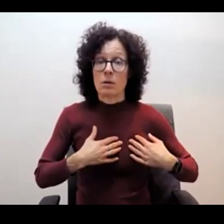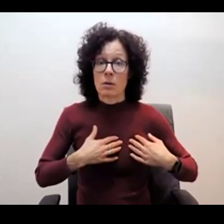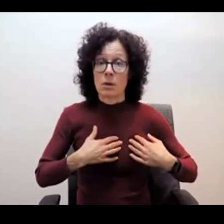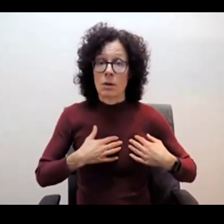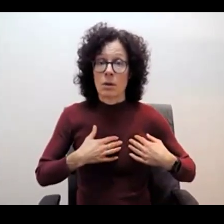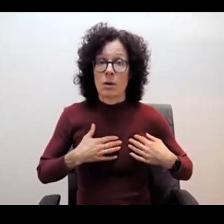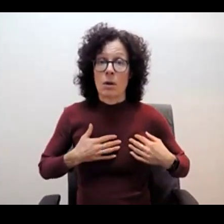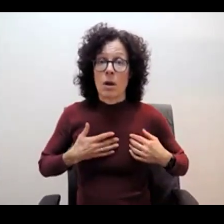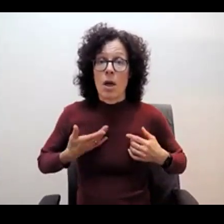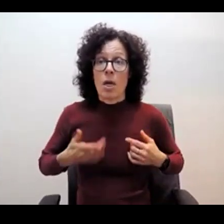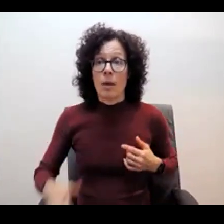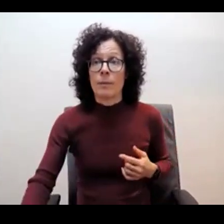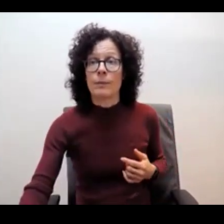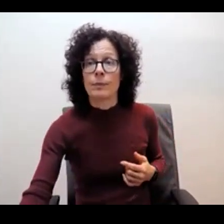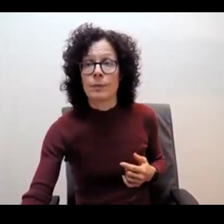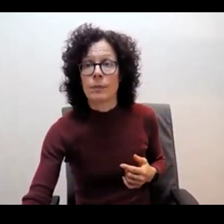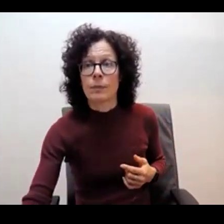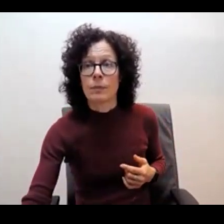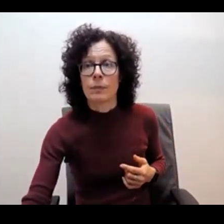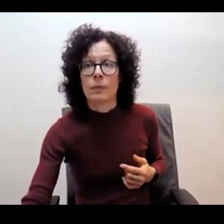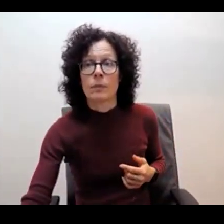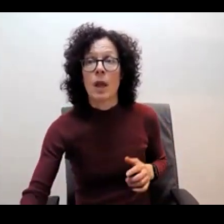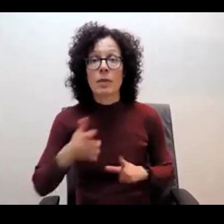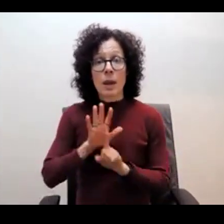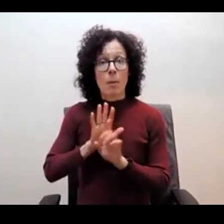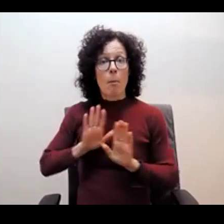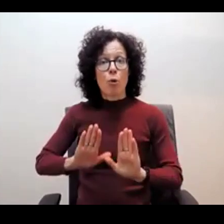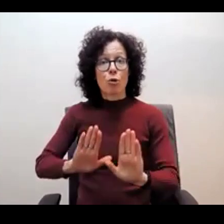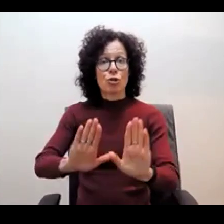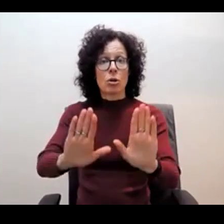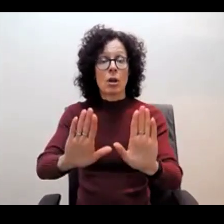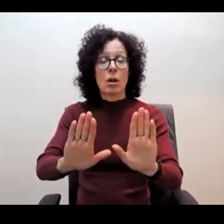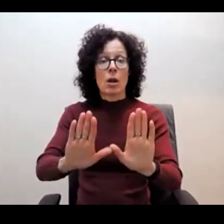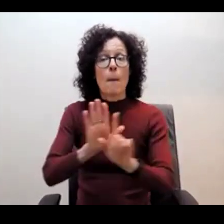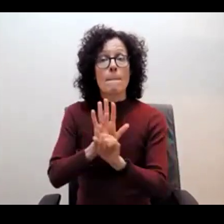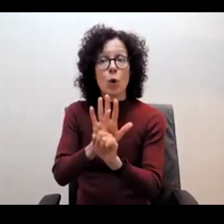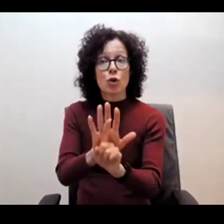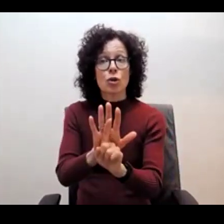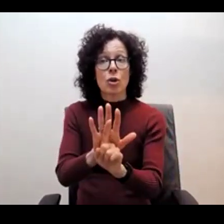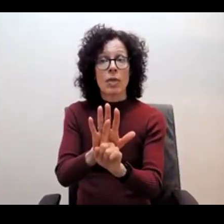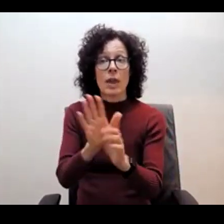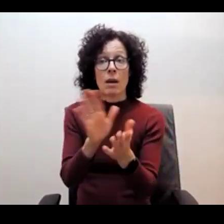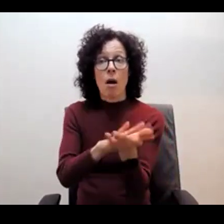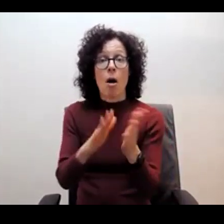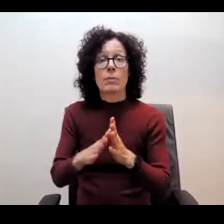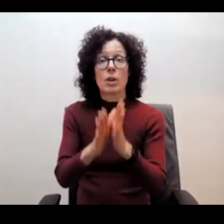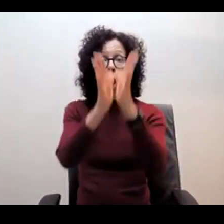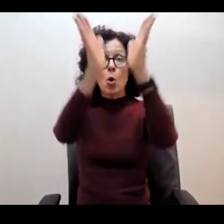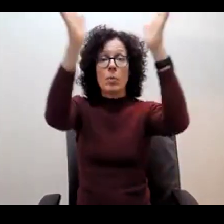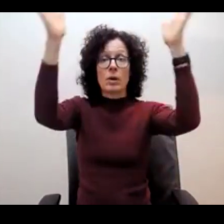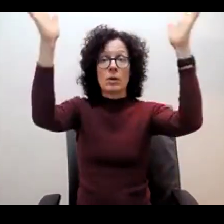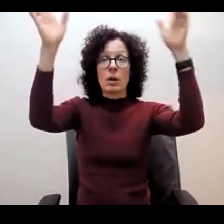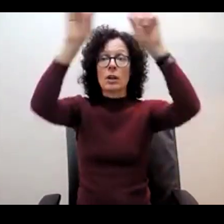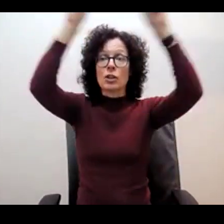pushing forward gently, and then opening the arms in a big